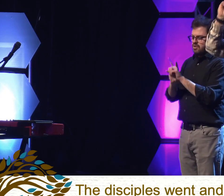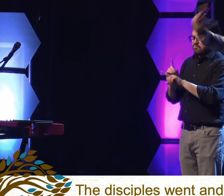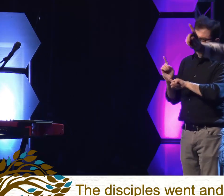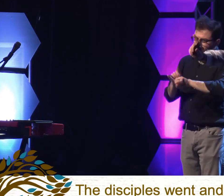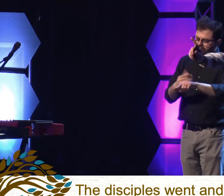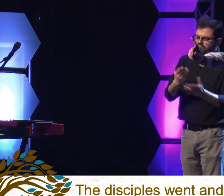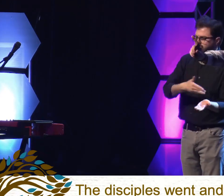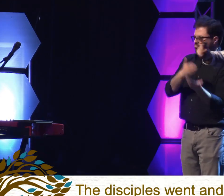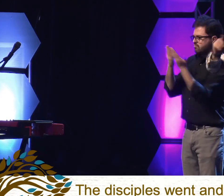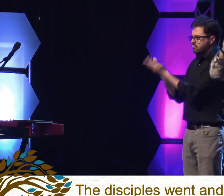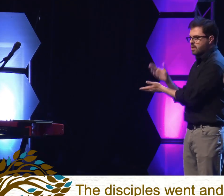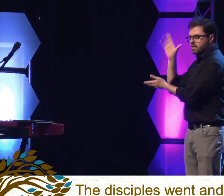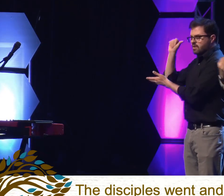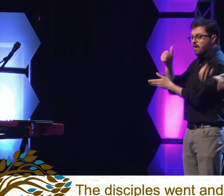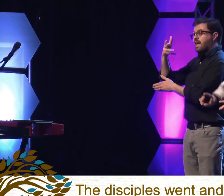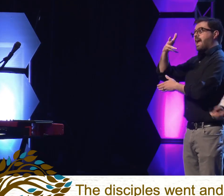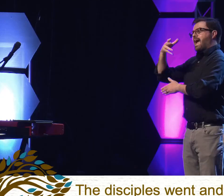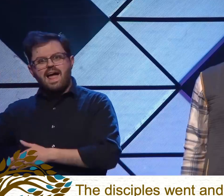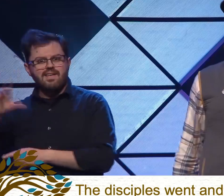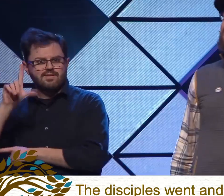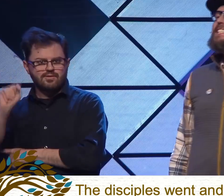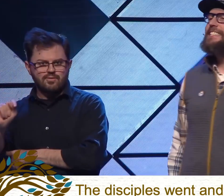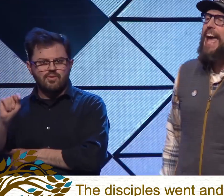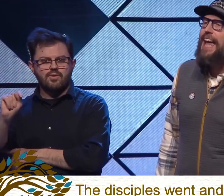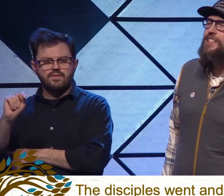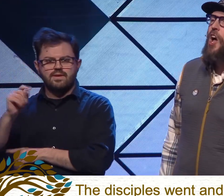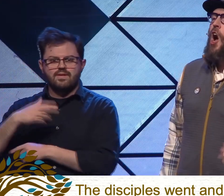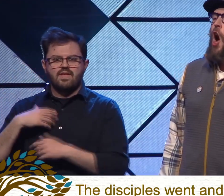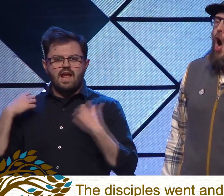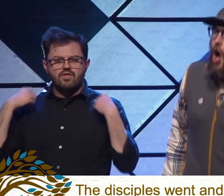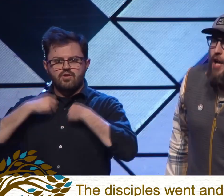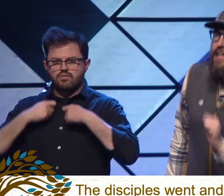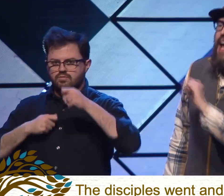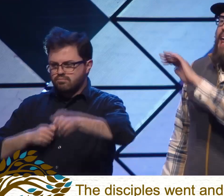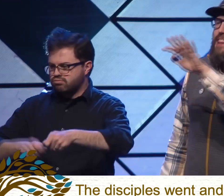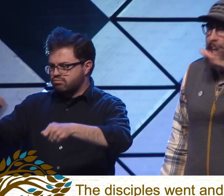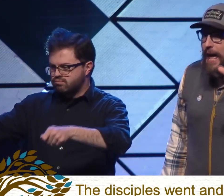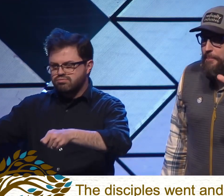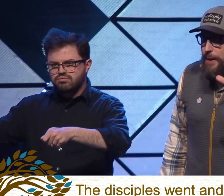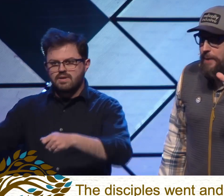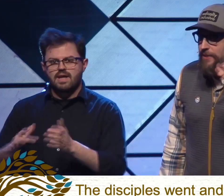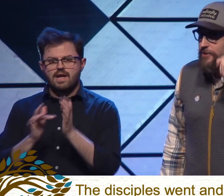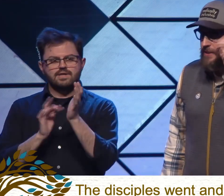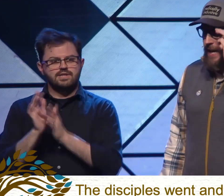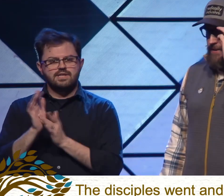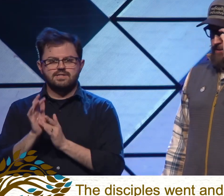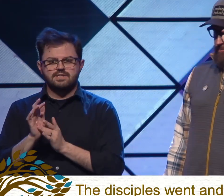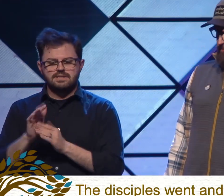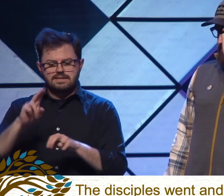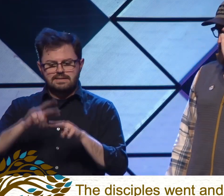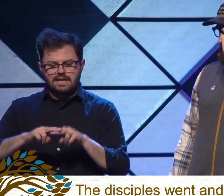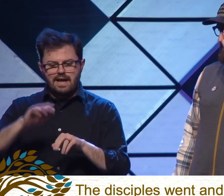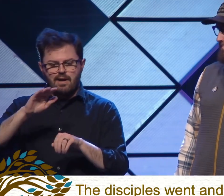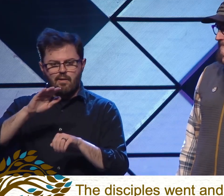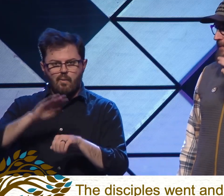donkey and the colt, and they put their cloaks on them, and he sat on them, Matthew